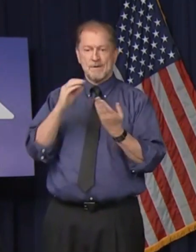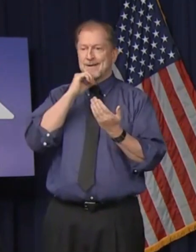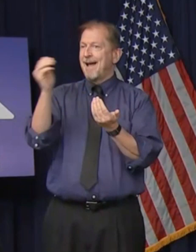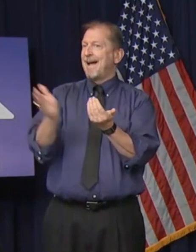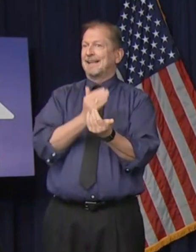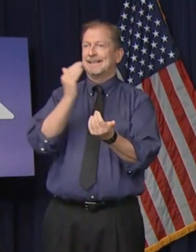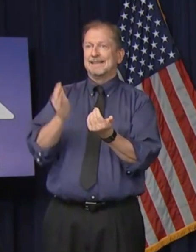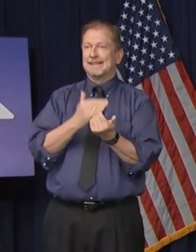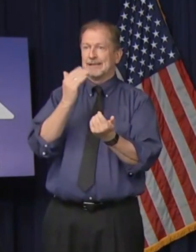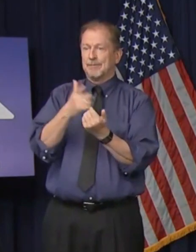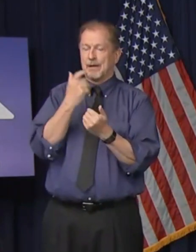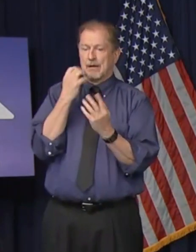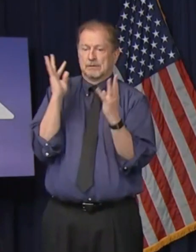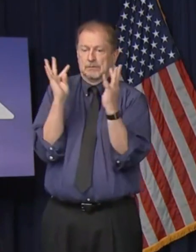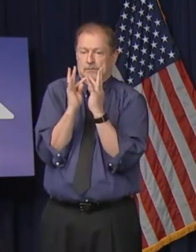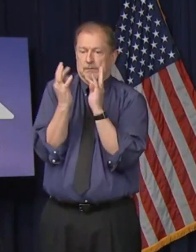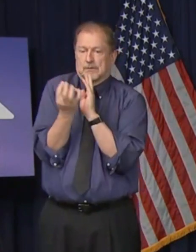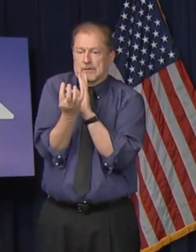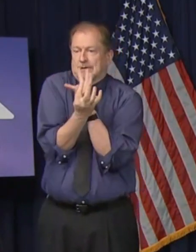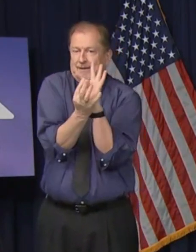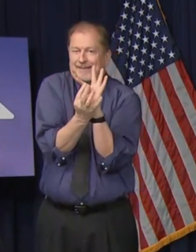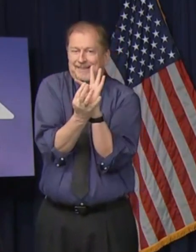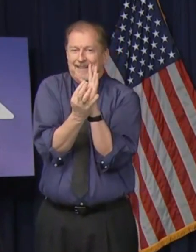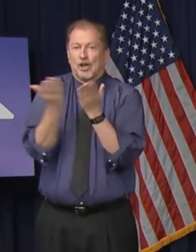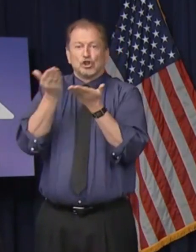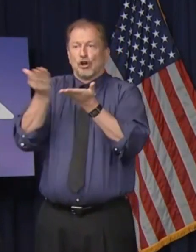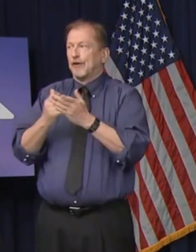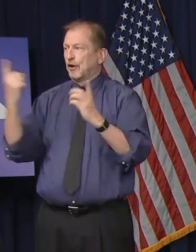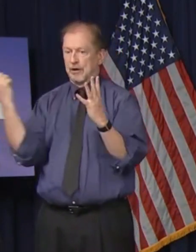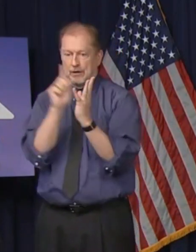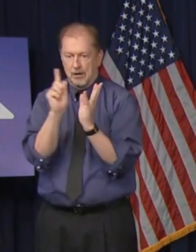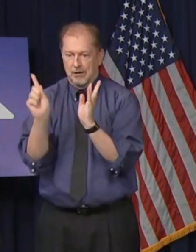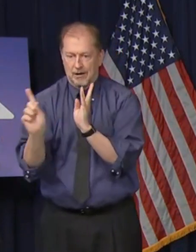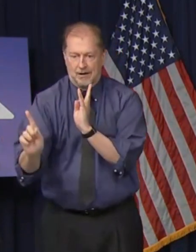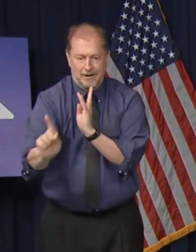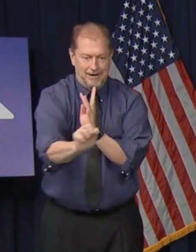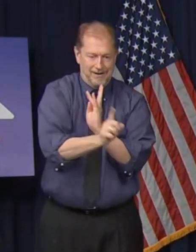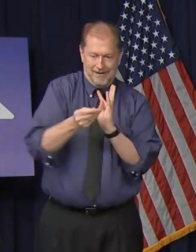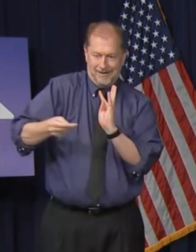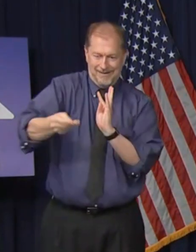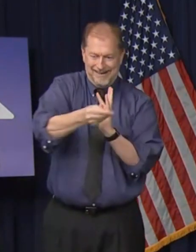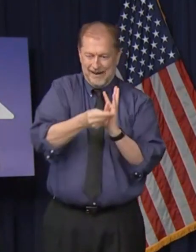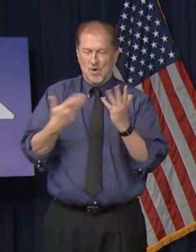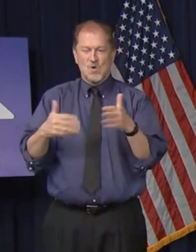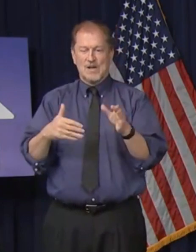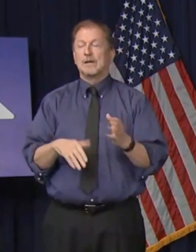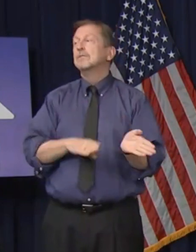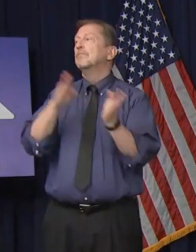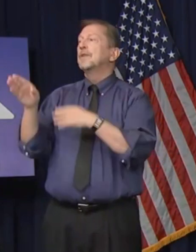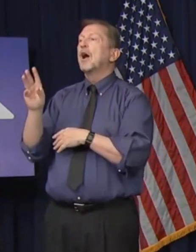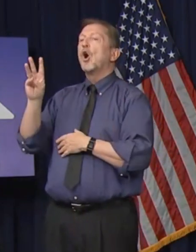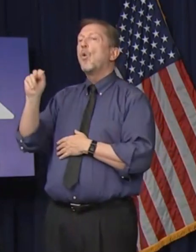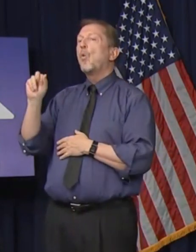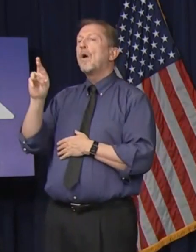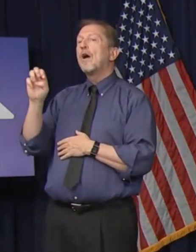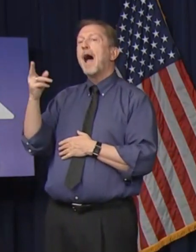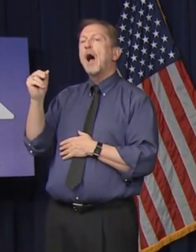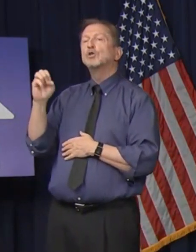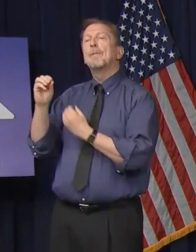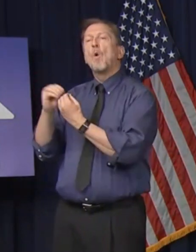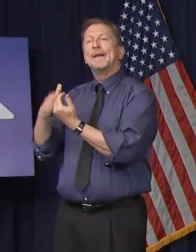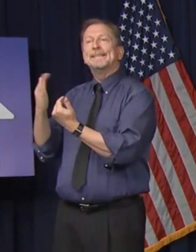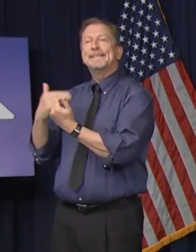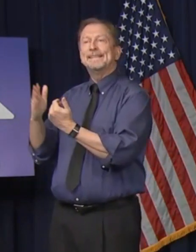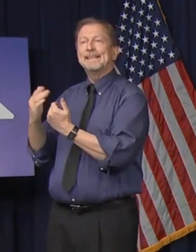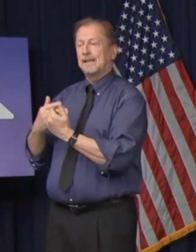some others, which are much easier to have social distancing, for example, in a large warehouse, than it is in